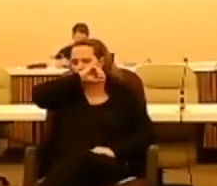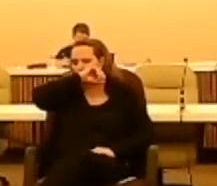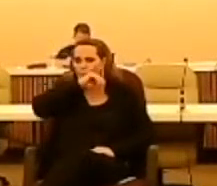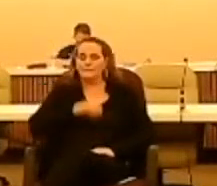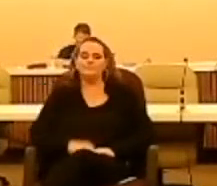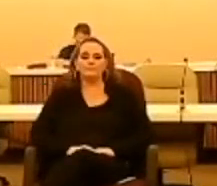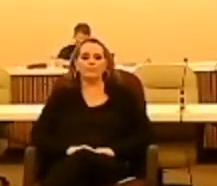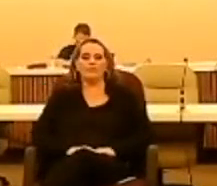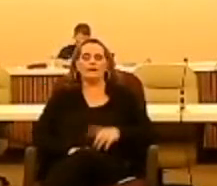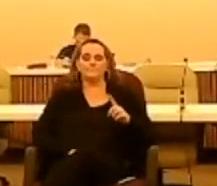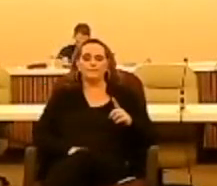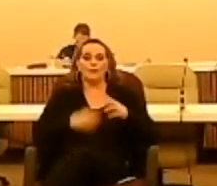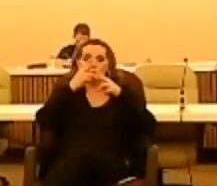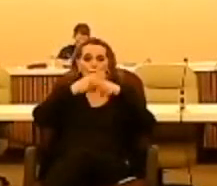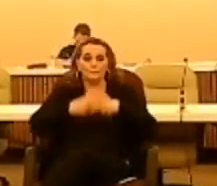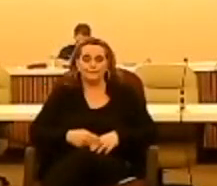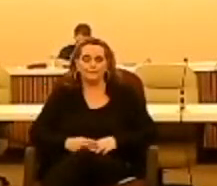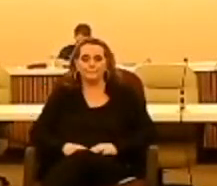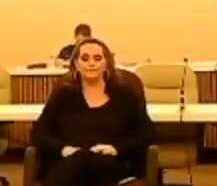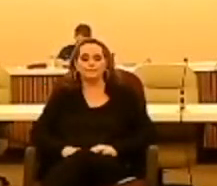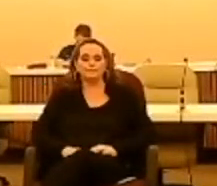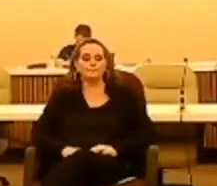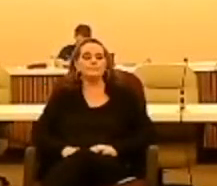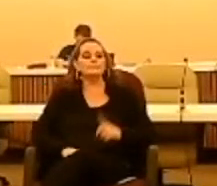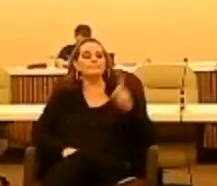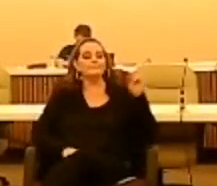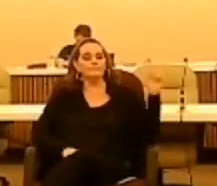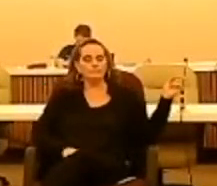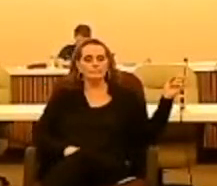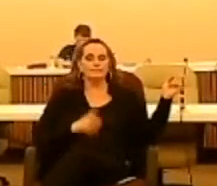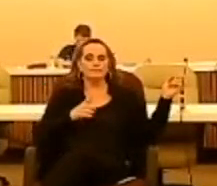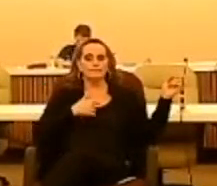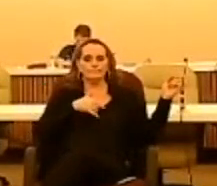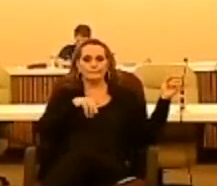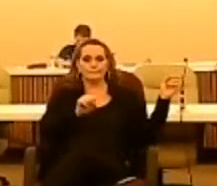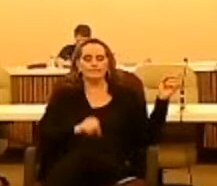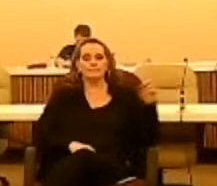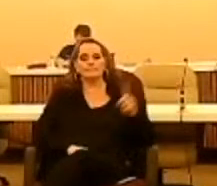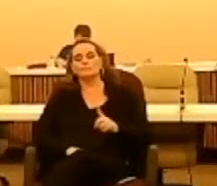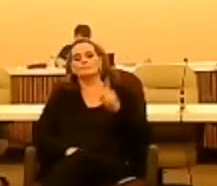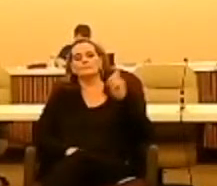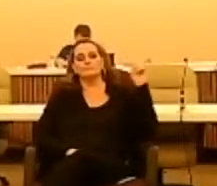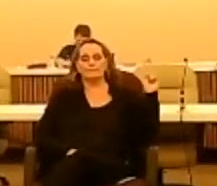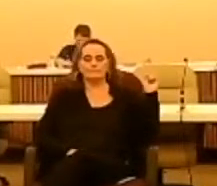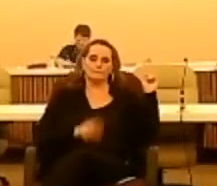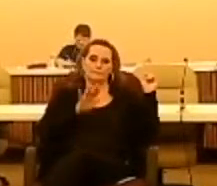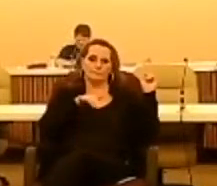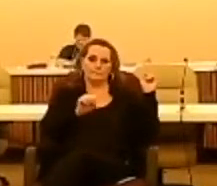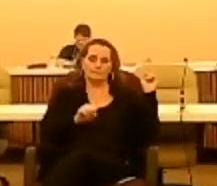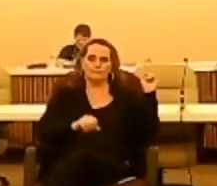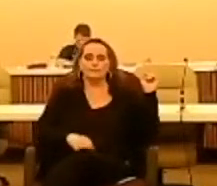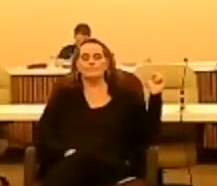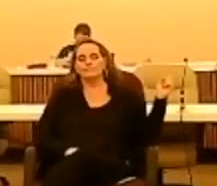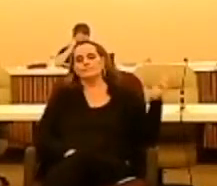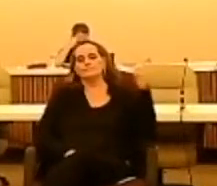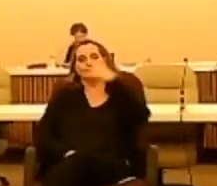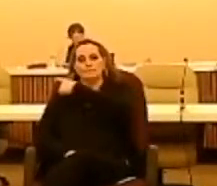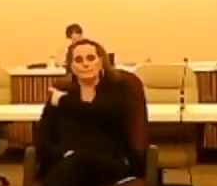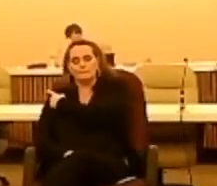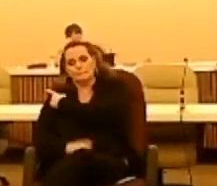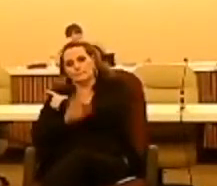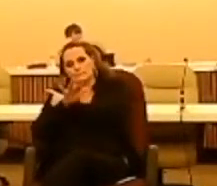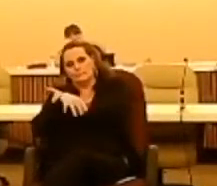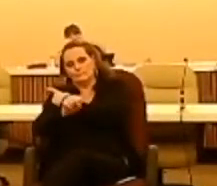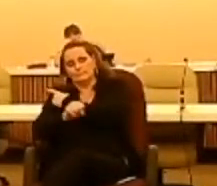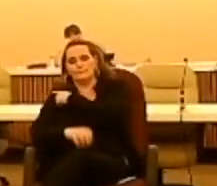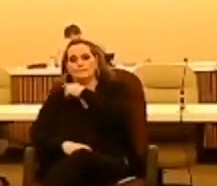Hearing none, please call the roll. Councilmember Barley, Aye. Councilmember Stafford, Aye. Councilmember